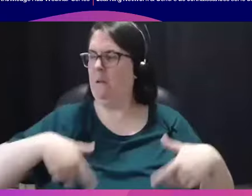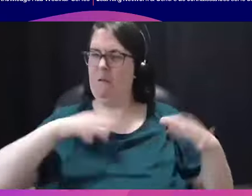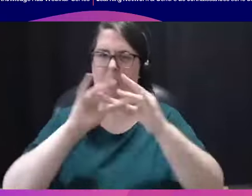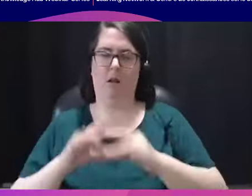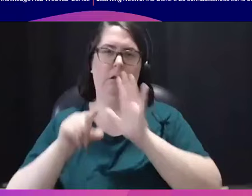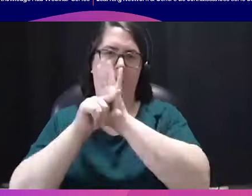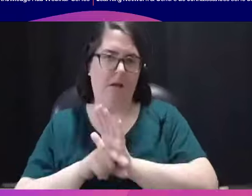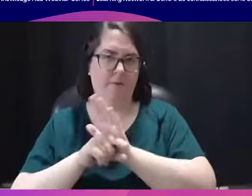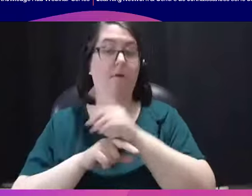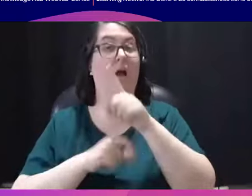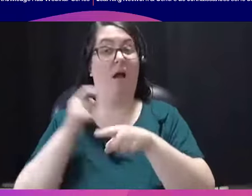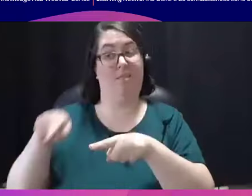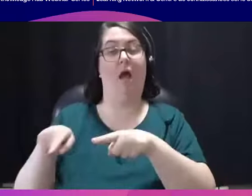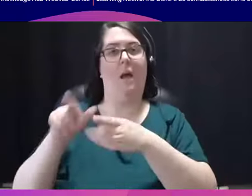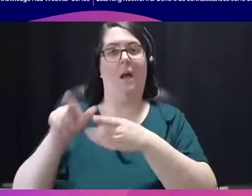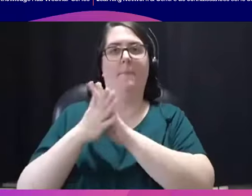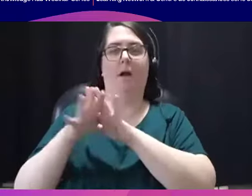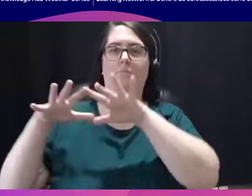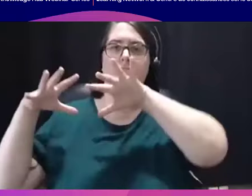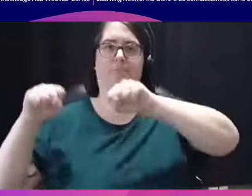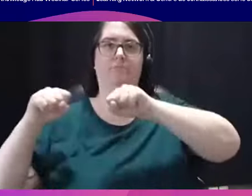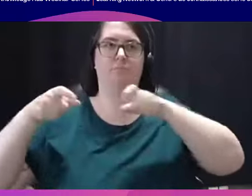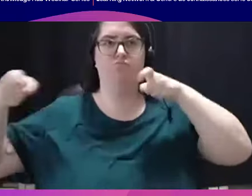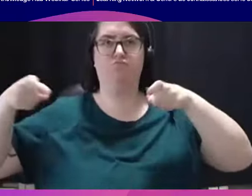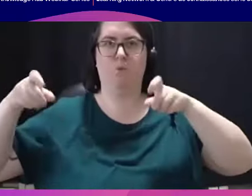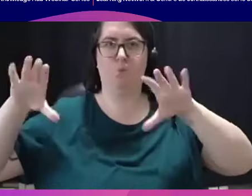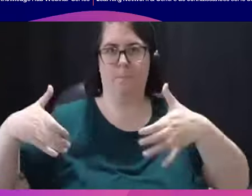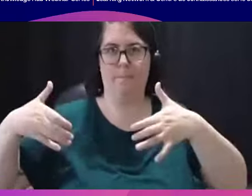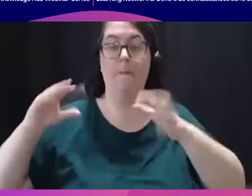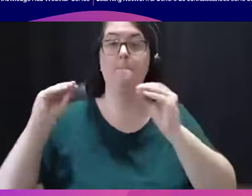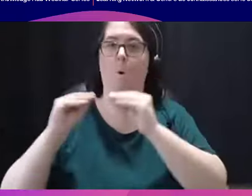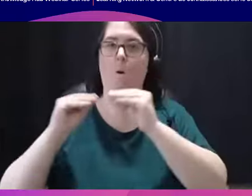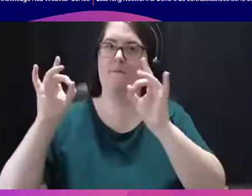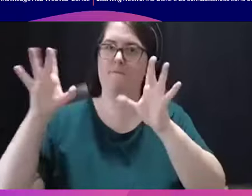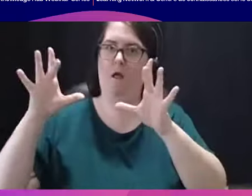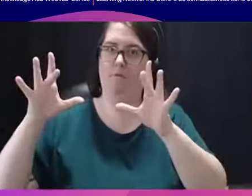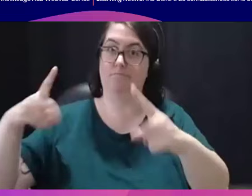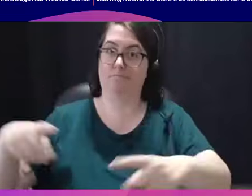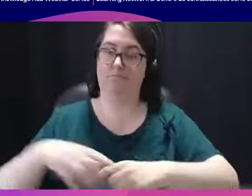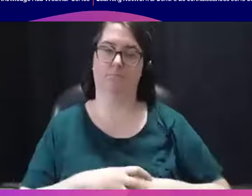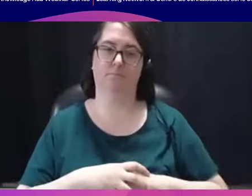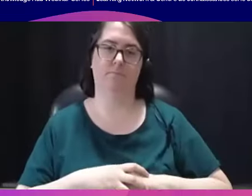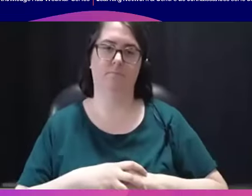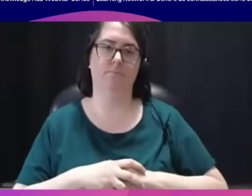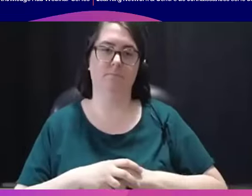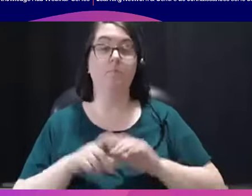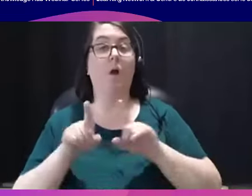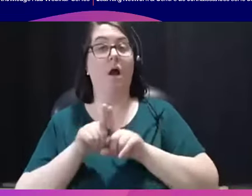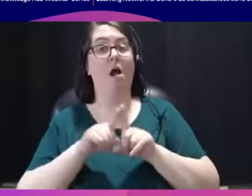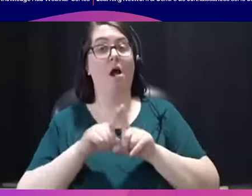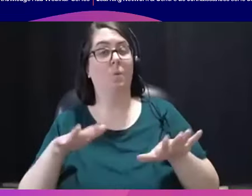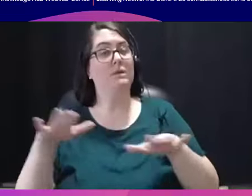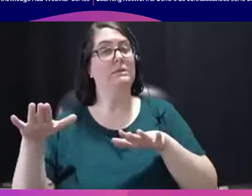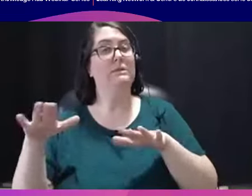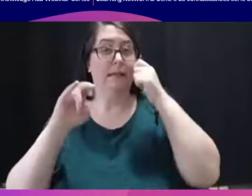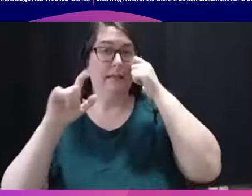over time, Love Shy really took over as the dominant group and became more violent. I also want to situate the incel movement